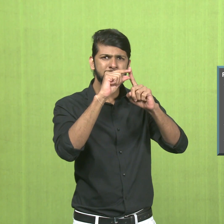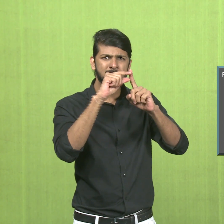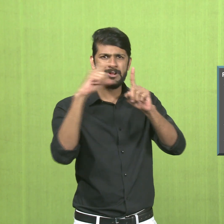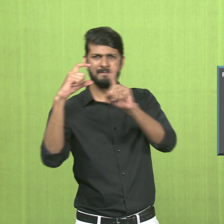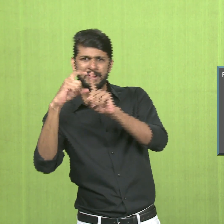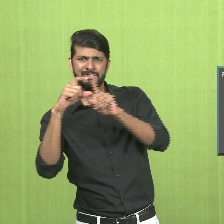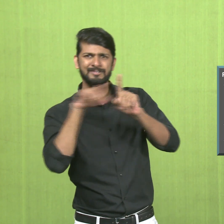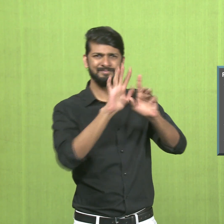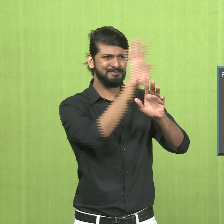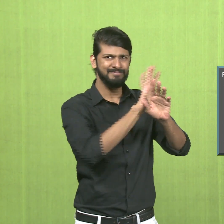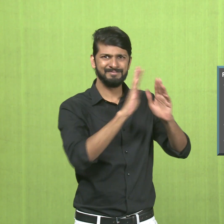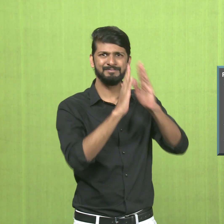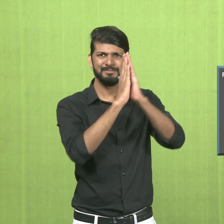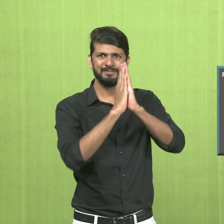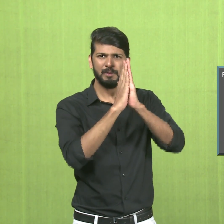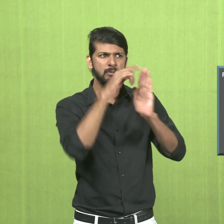The Palghat Devi Chowk general description.